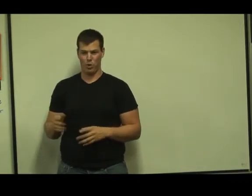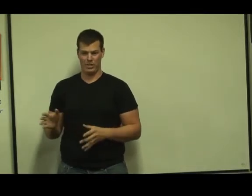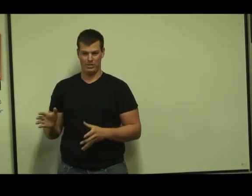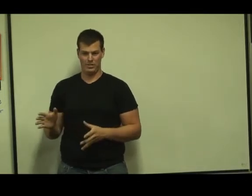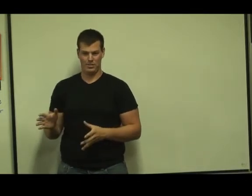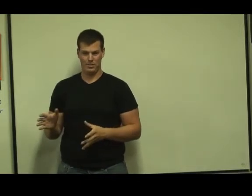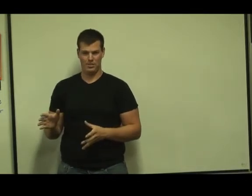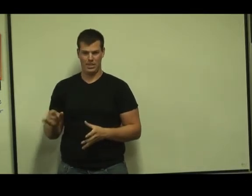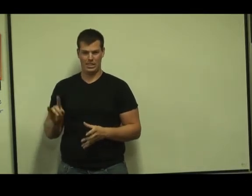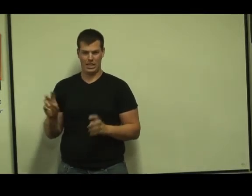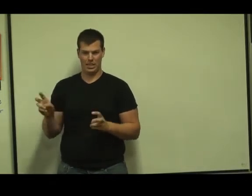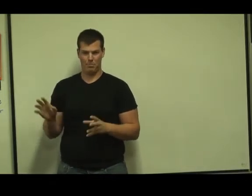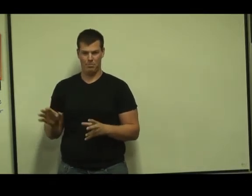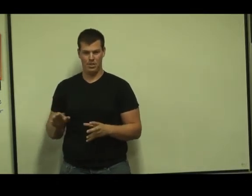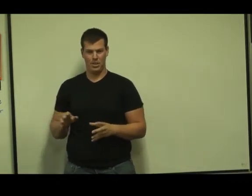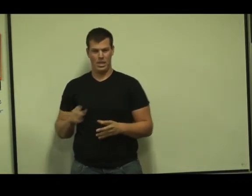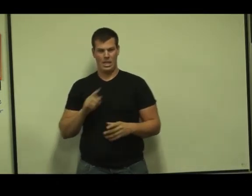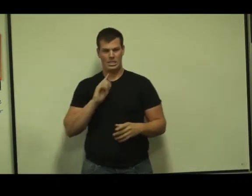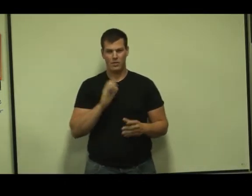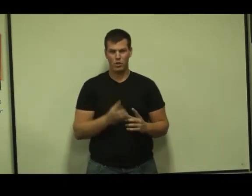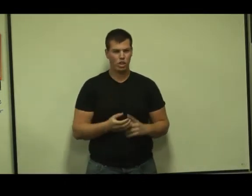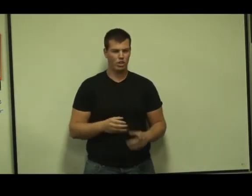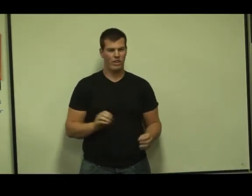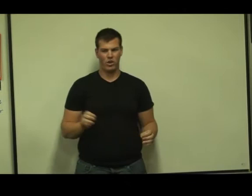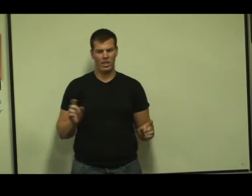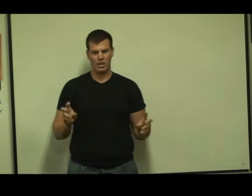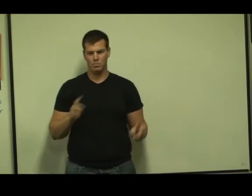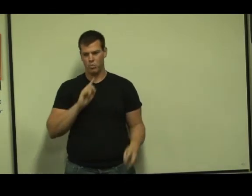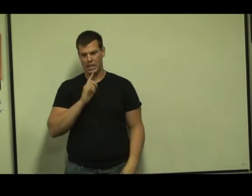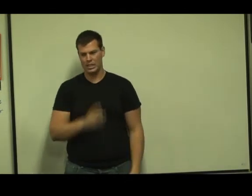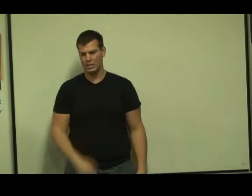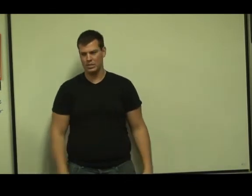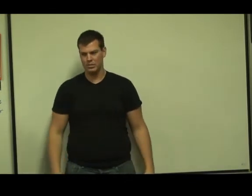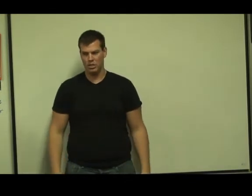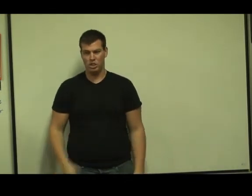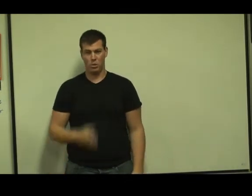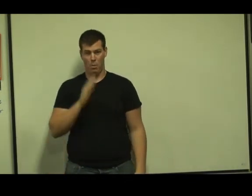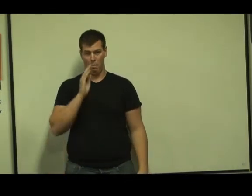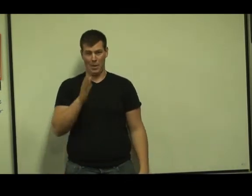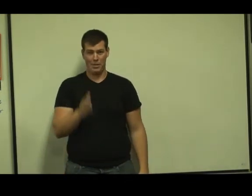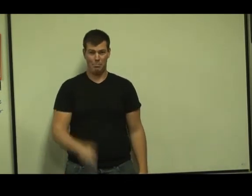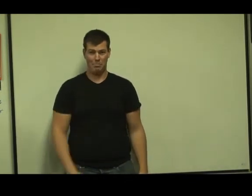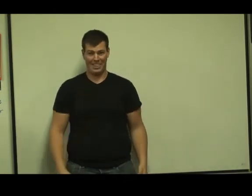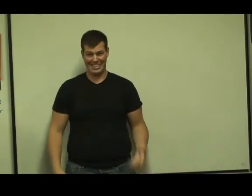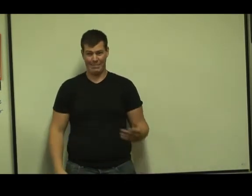point. That's the idiom. It's deaf culture, you have the idiom winning. You should go, and that's it.